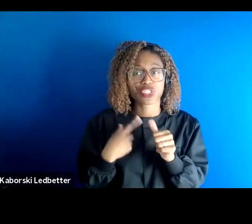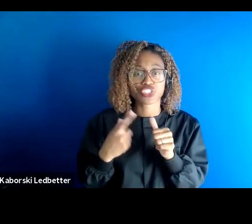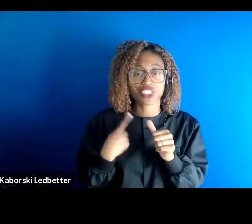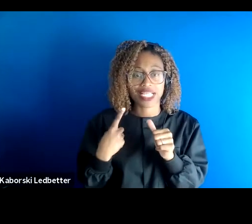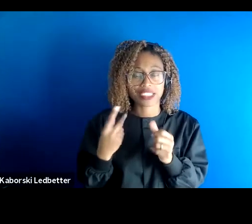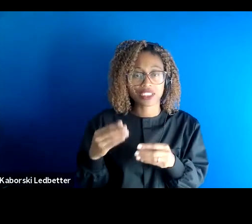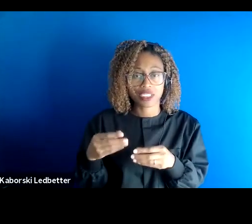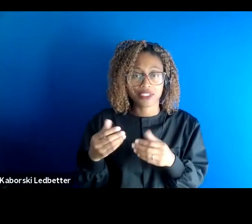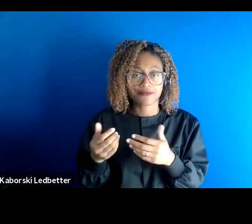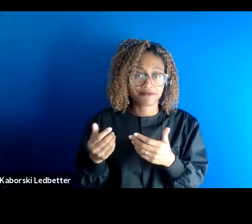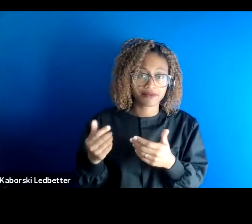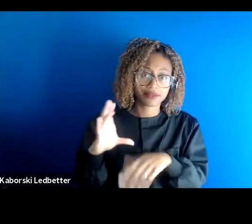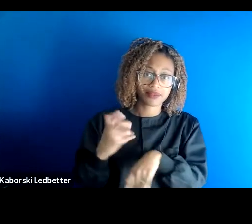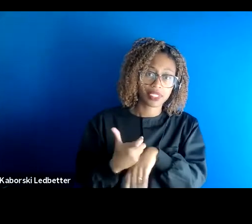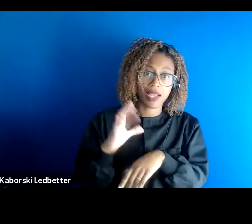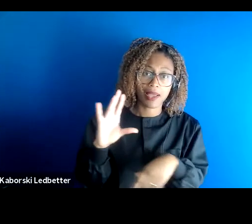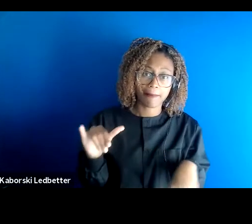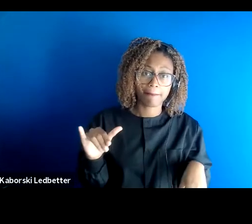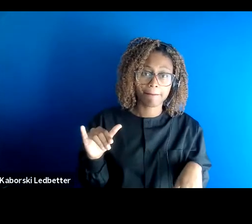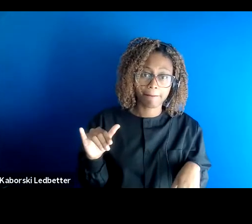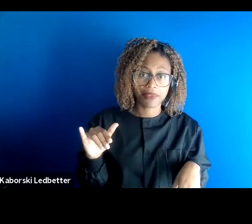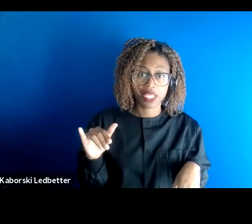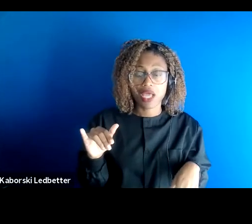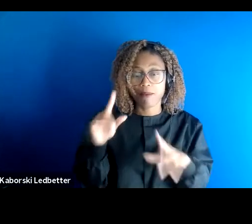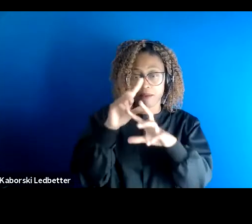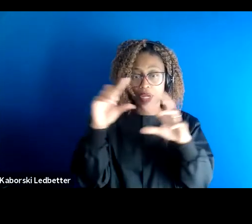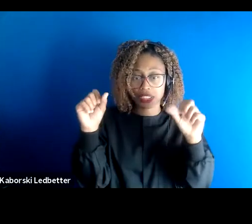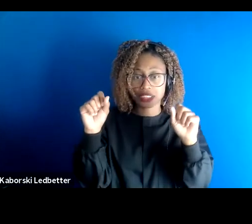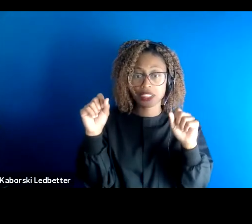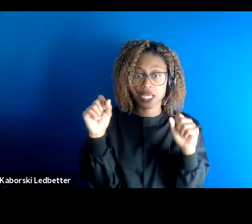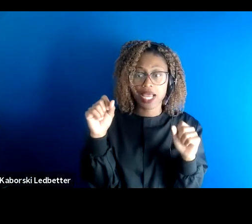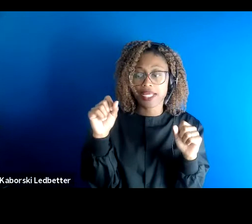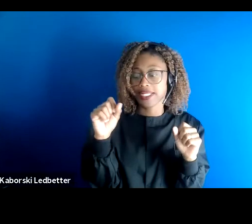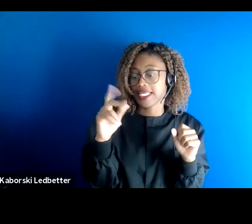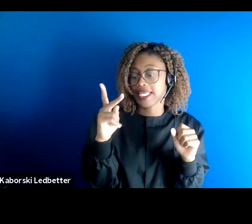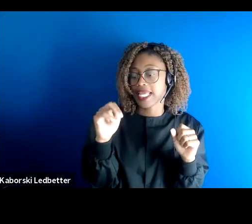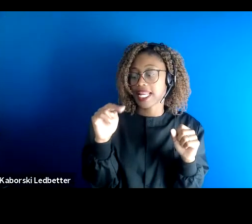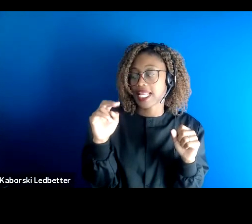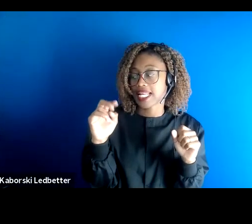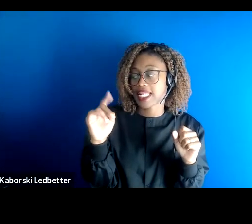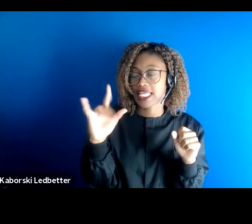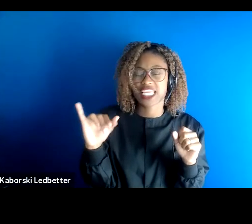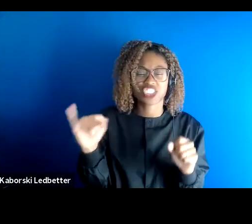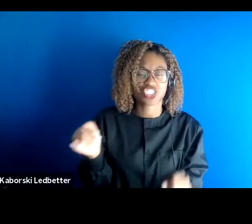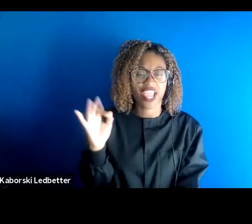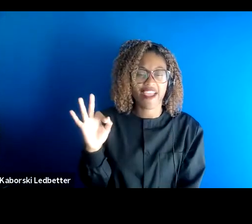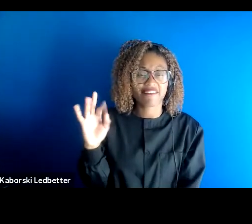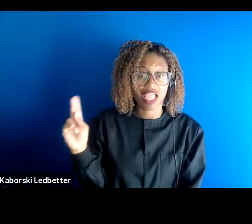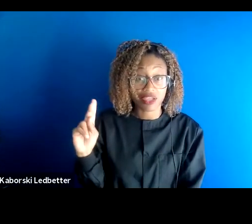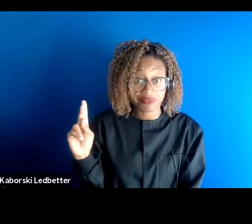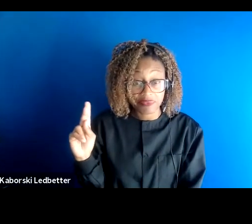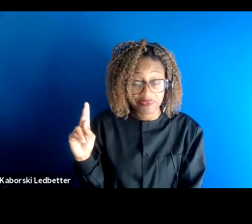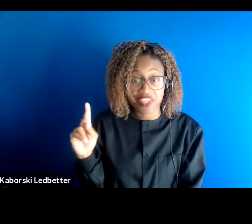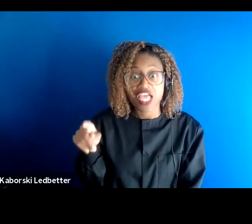brought out by uh, President Kennedy, JFK, and it was supposed to be sort of